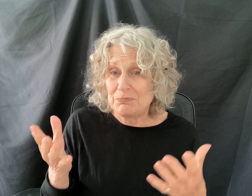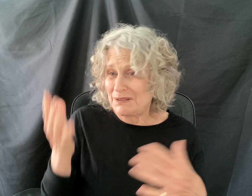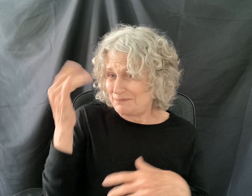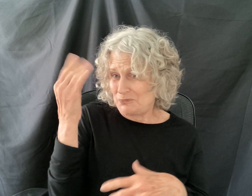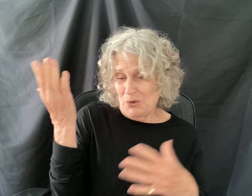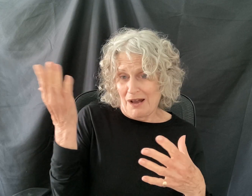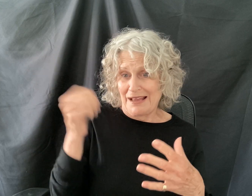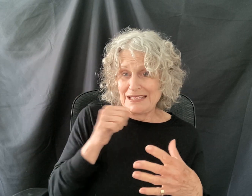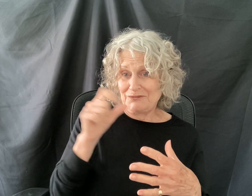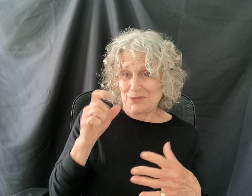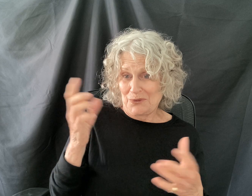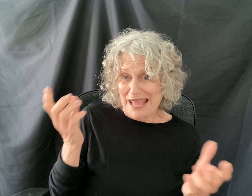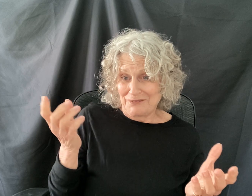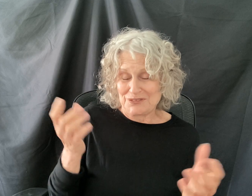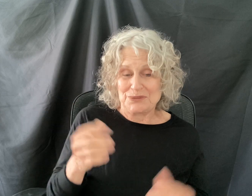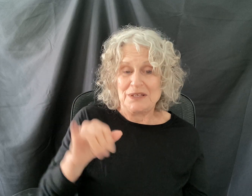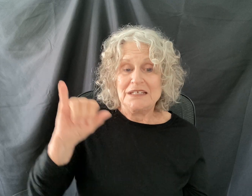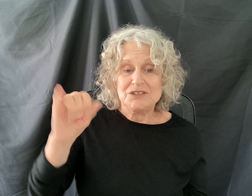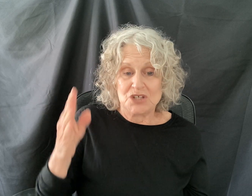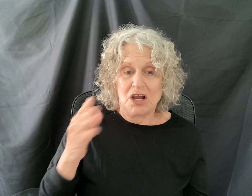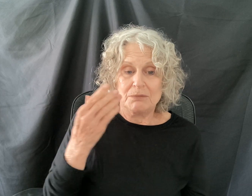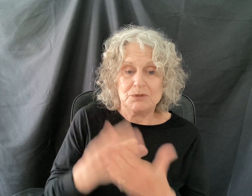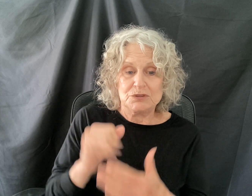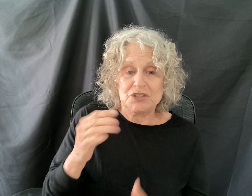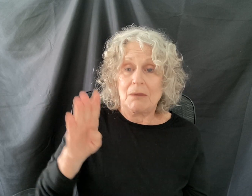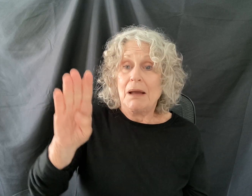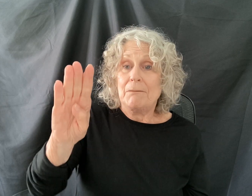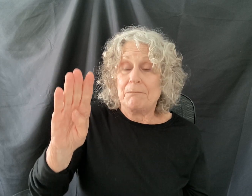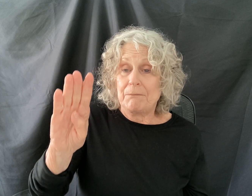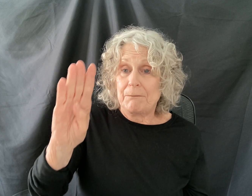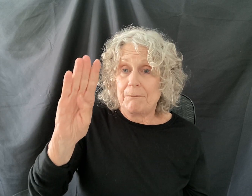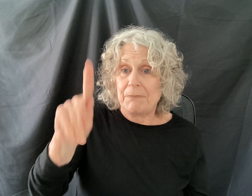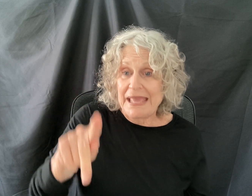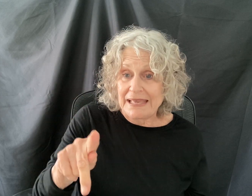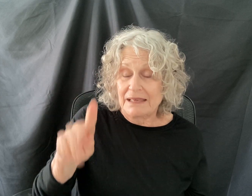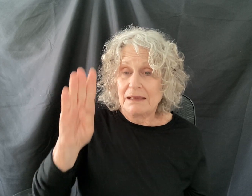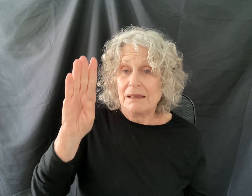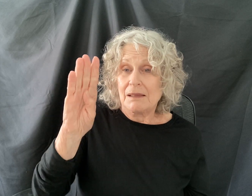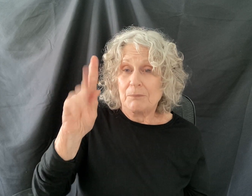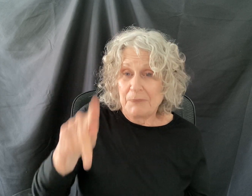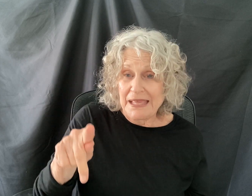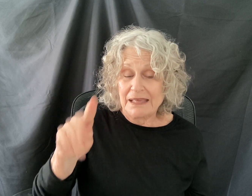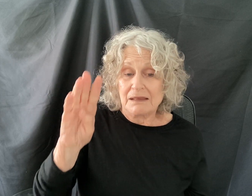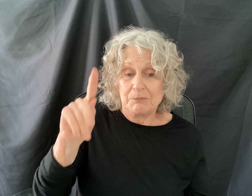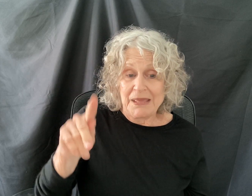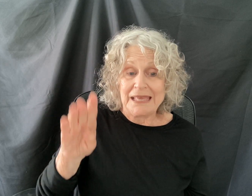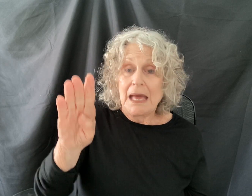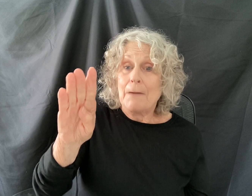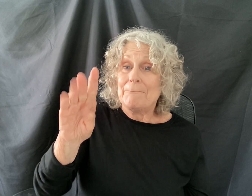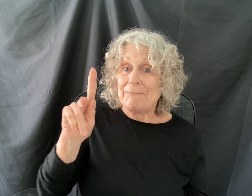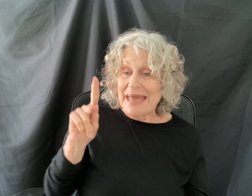but why if you don't have to? Job, good job. Bank, bank, bank.